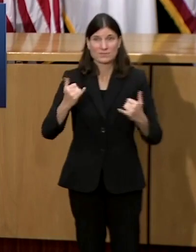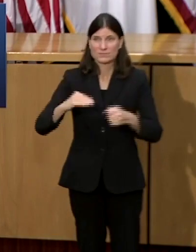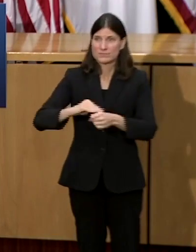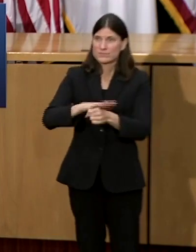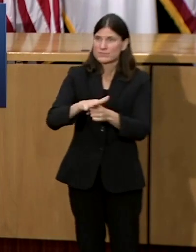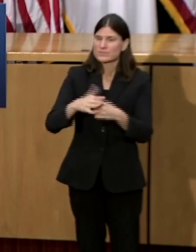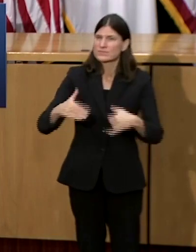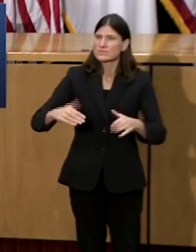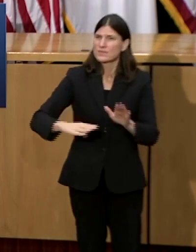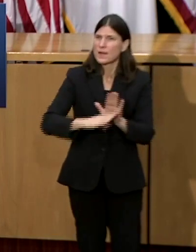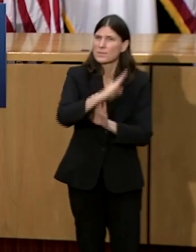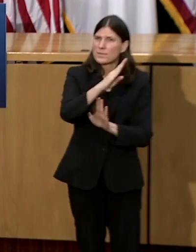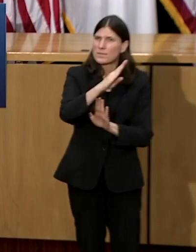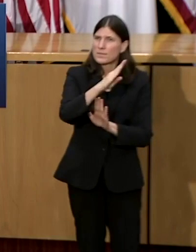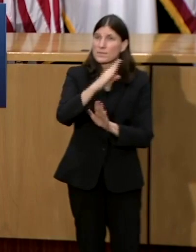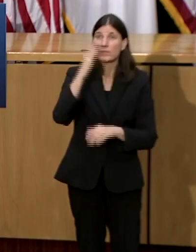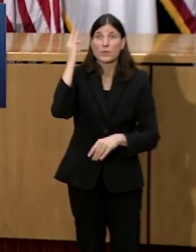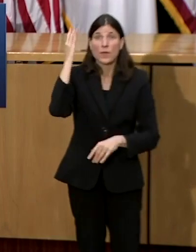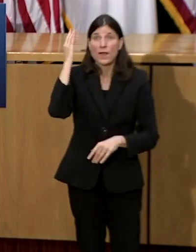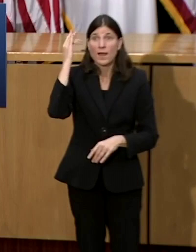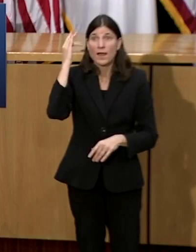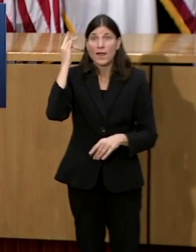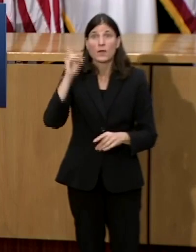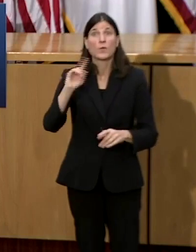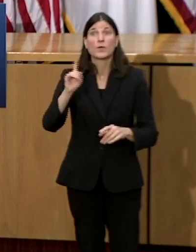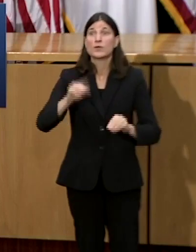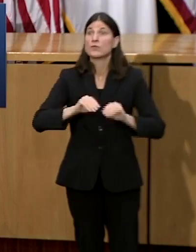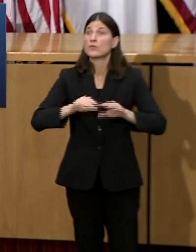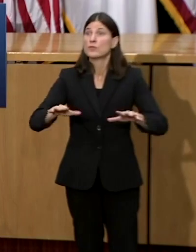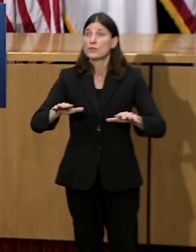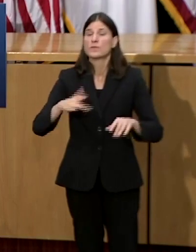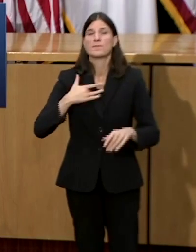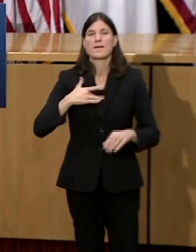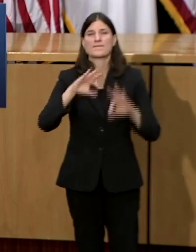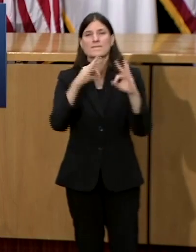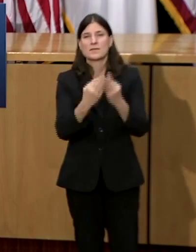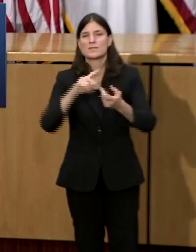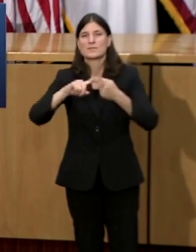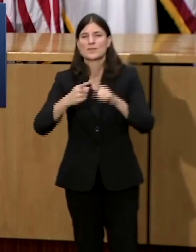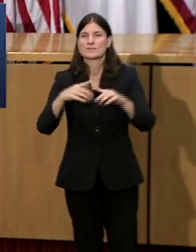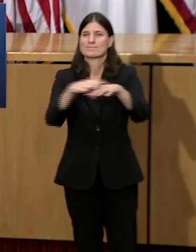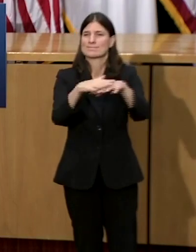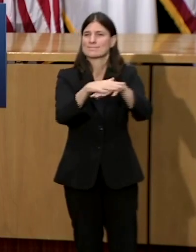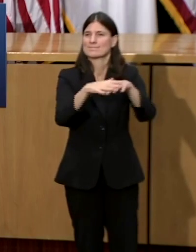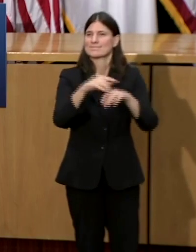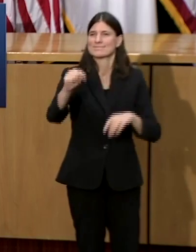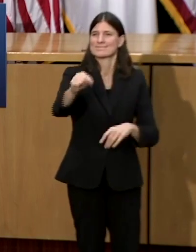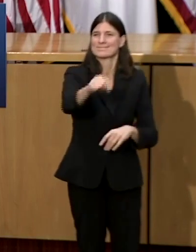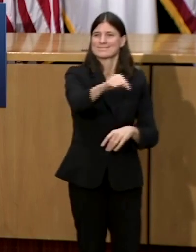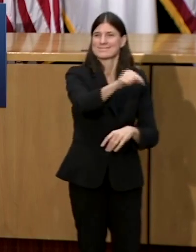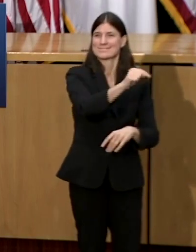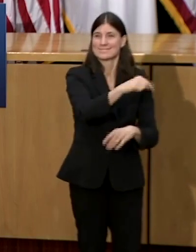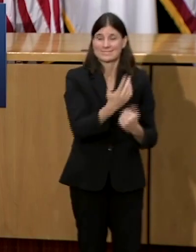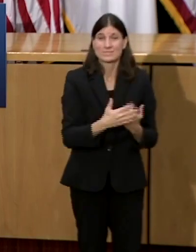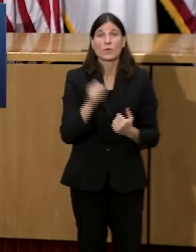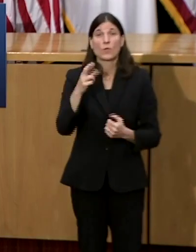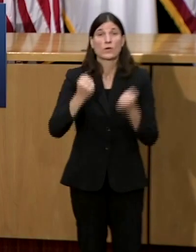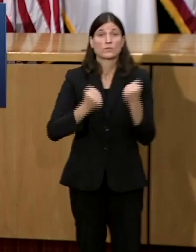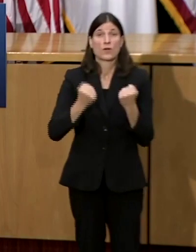settings where people let their guard down among people they're familiar with. We all must do our part to stop the spread of